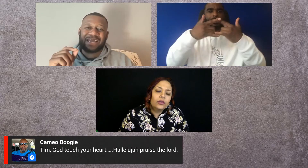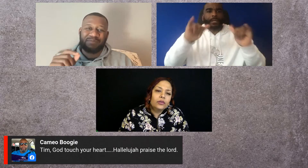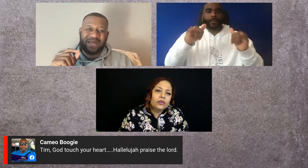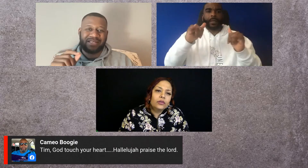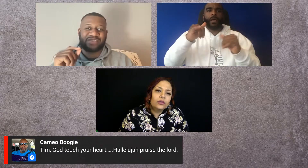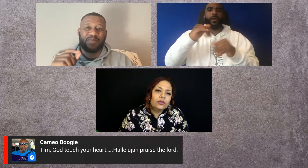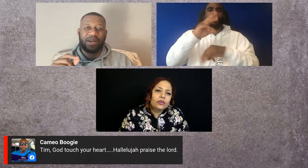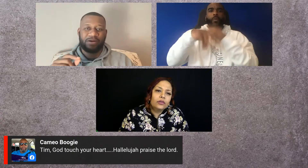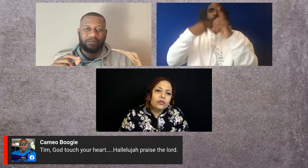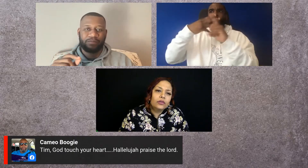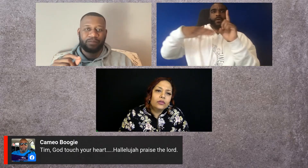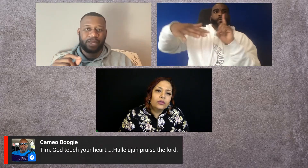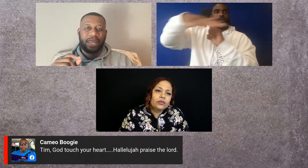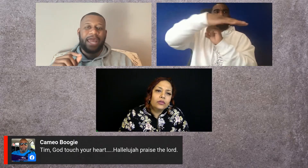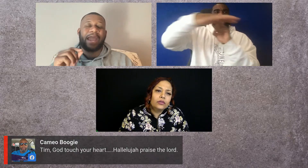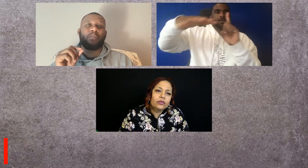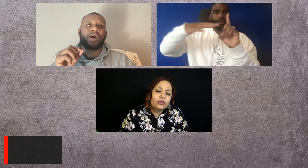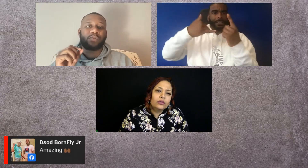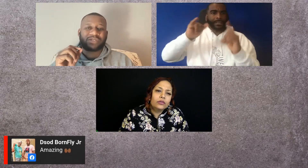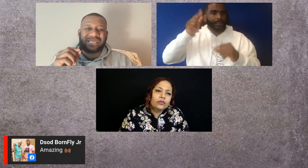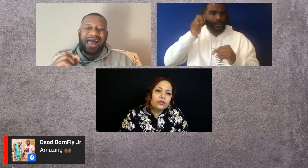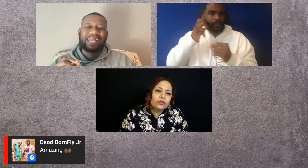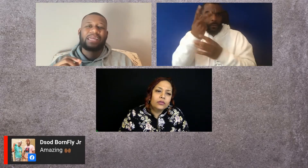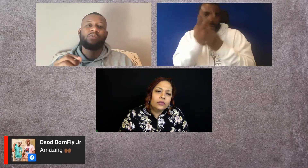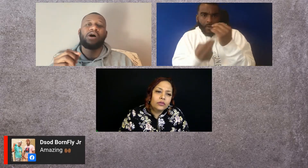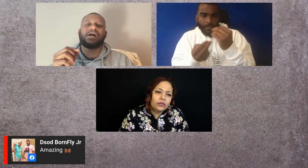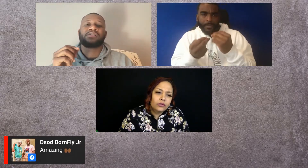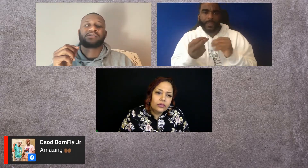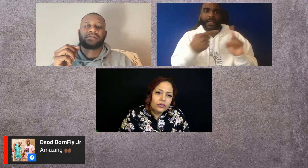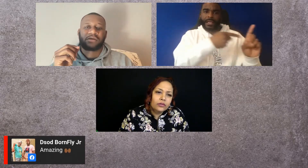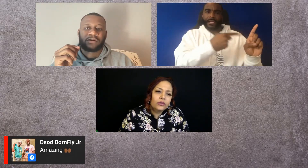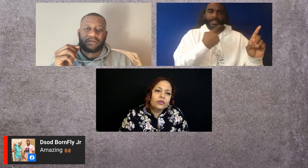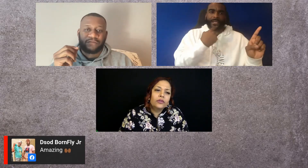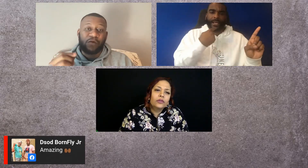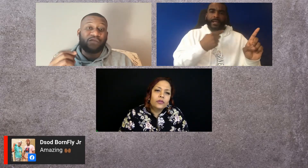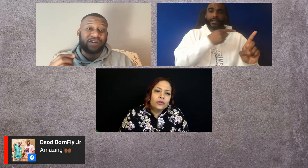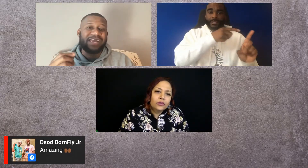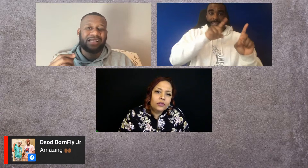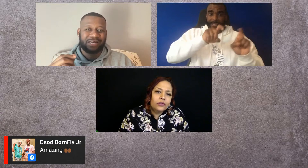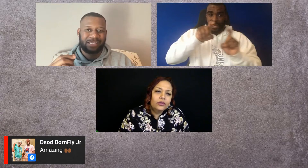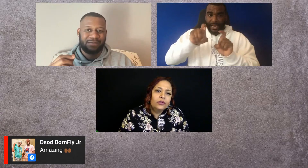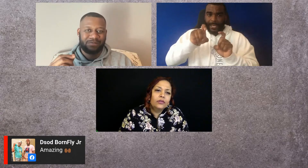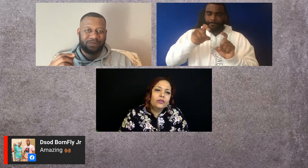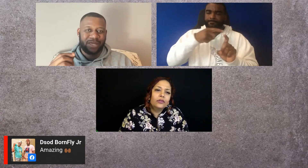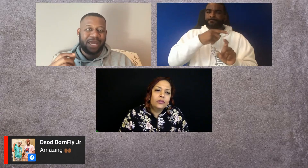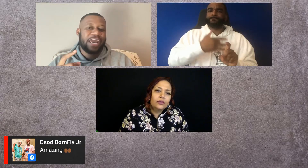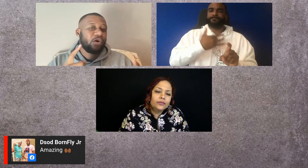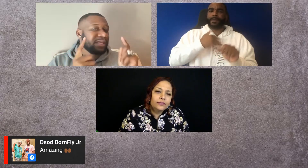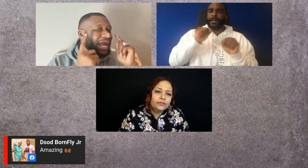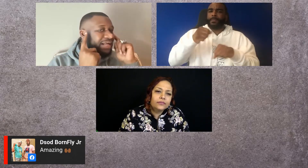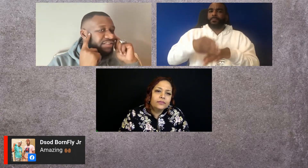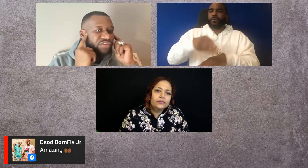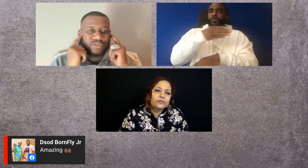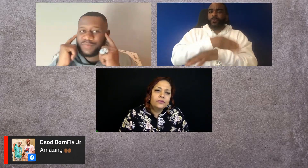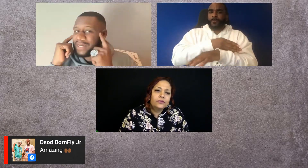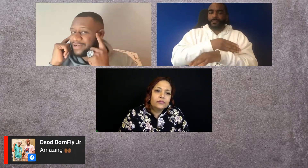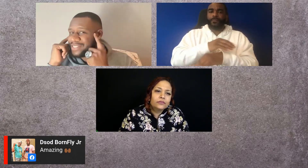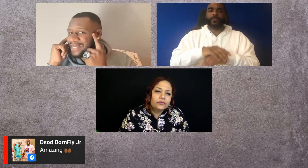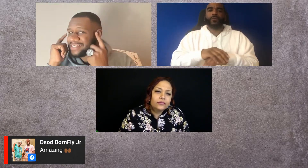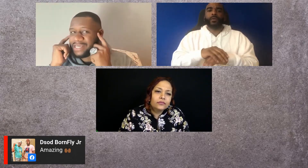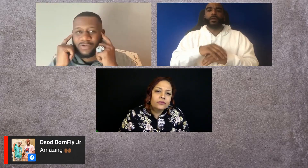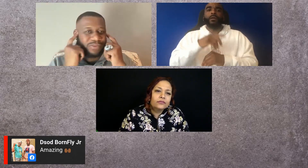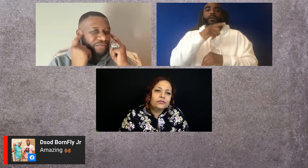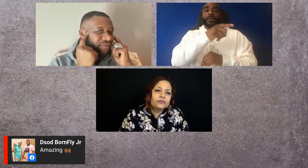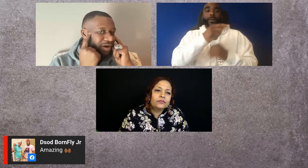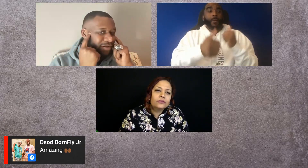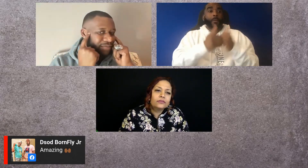said, I can make this better. And what it was lacking was full fidelity. It only has 2 speakers